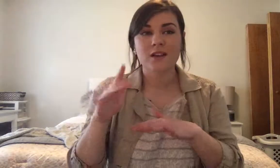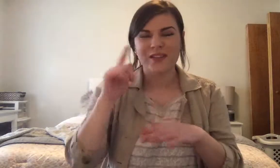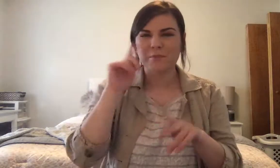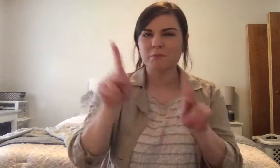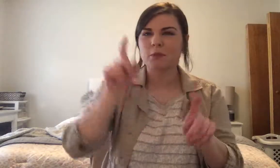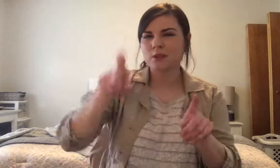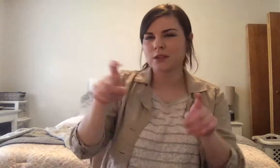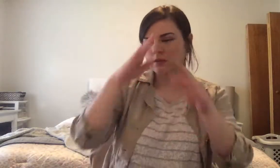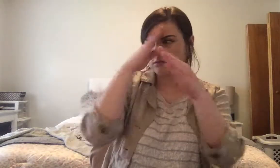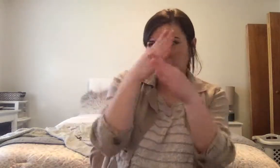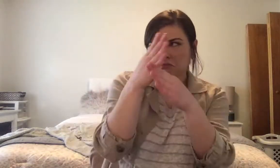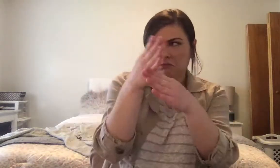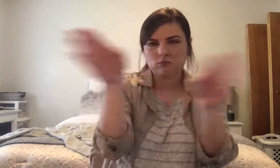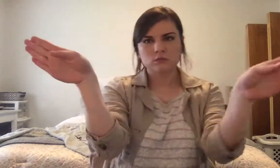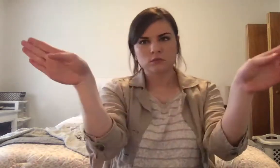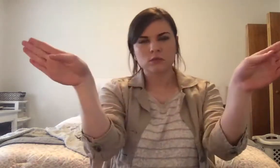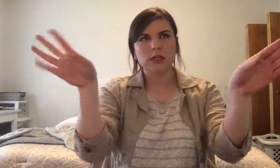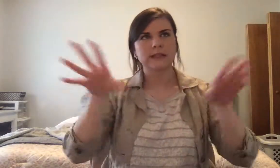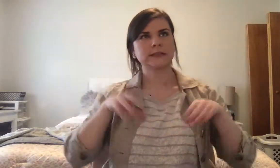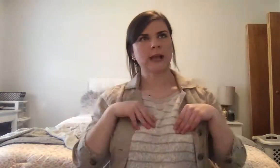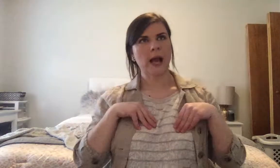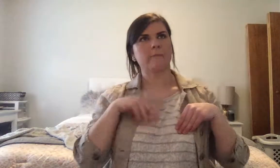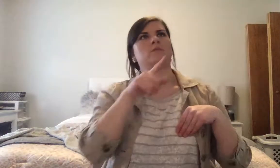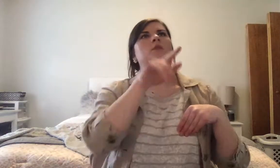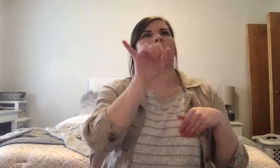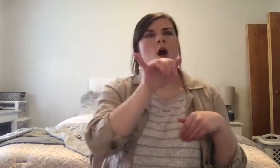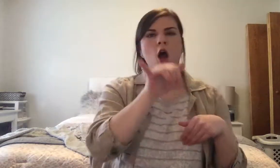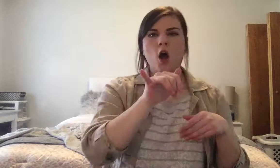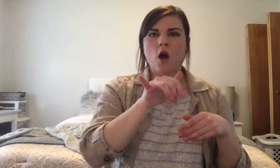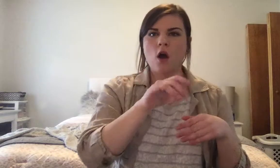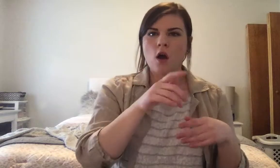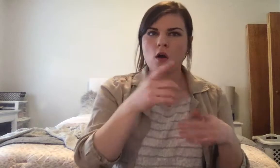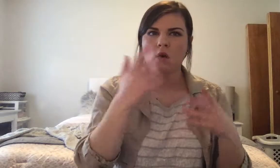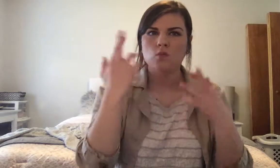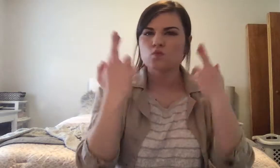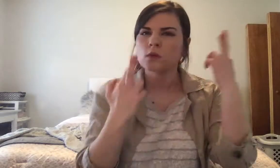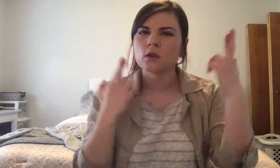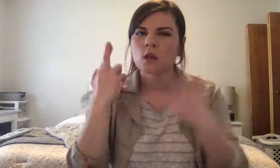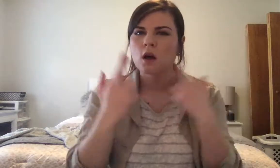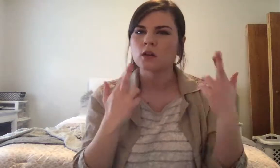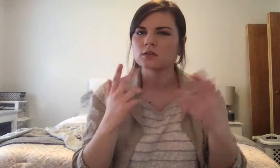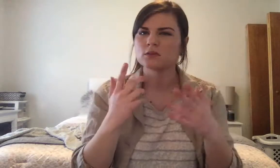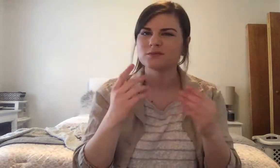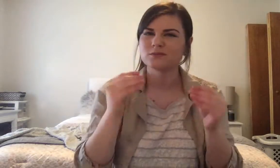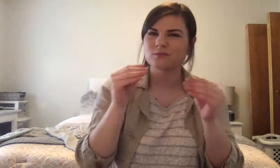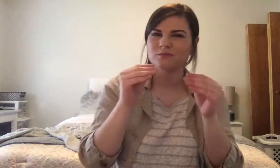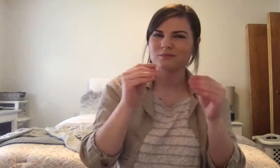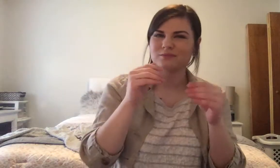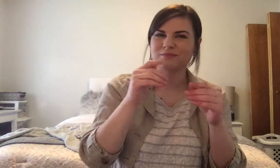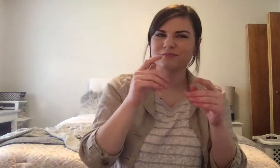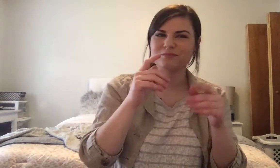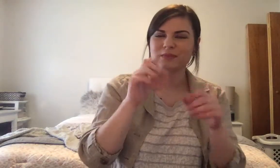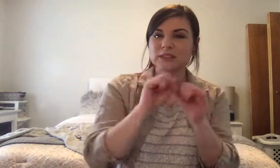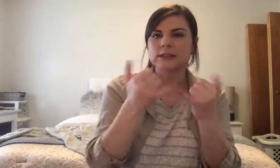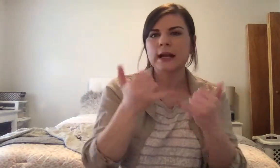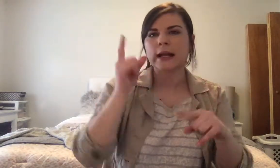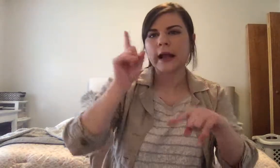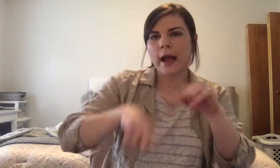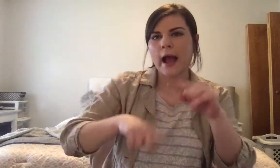then, accepting pieces of art like that would happen more often. So that's really where I like